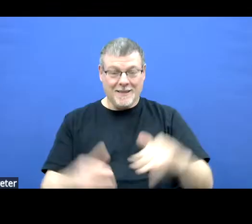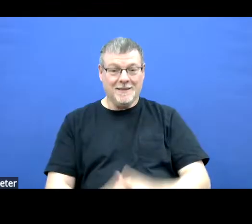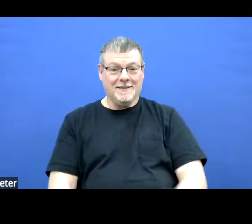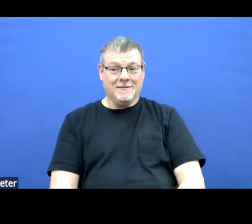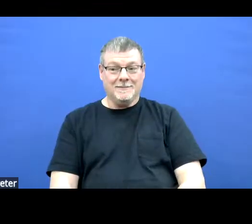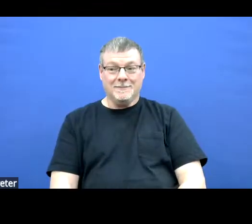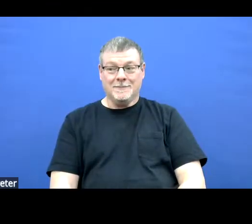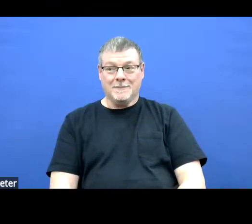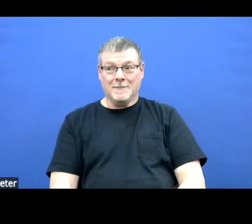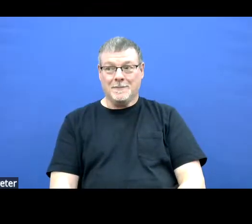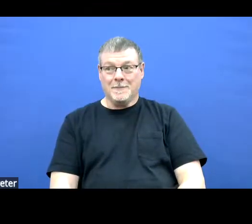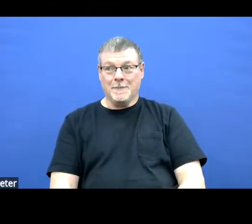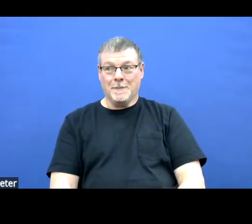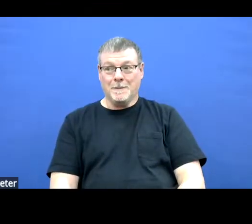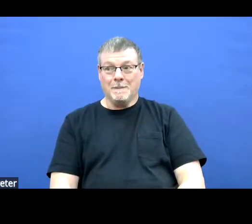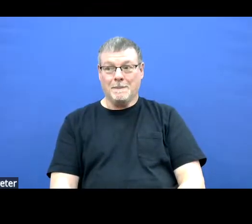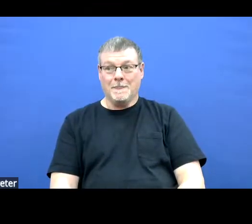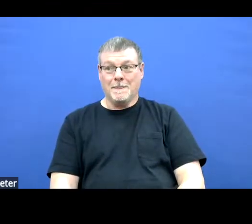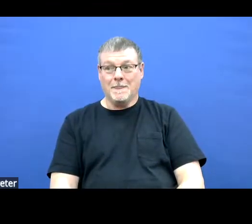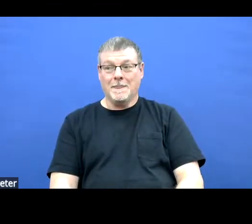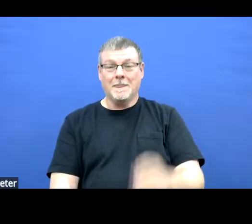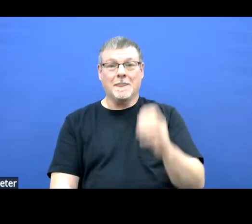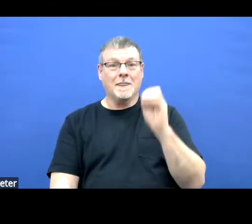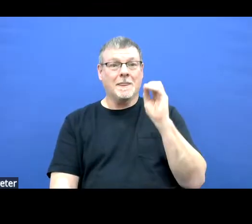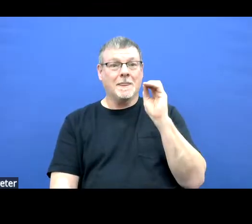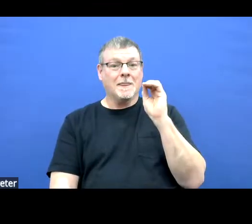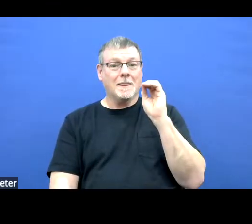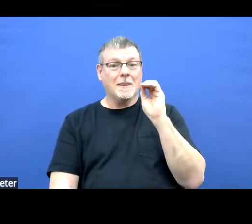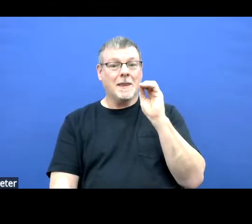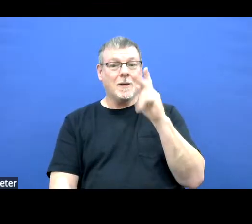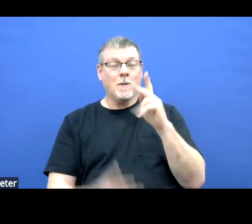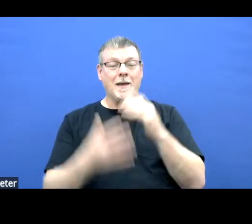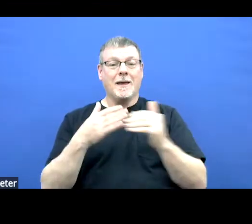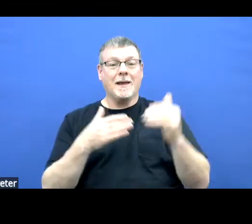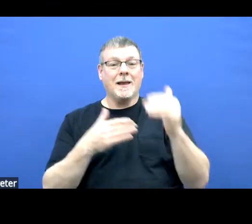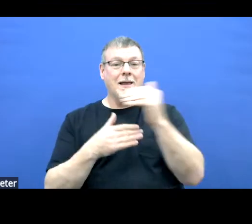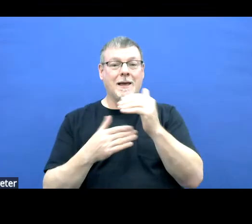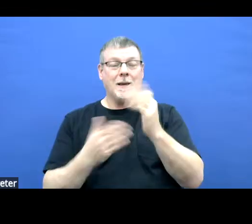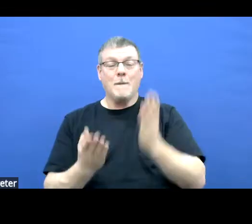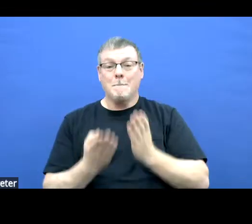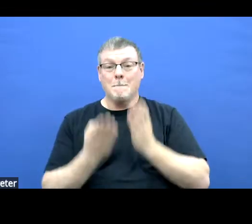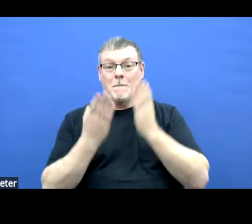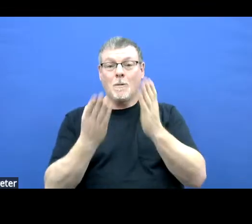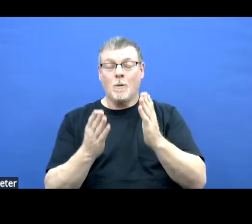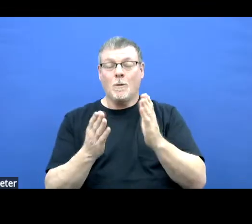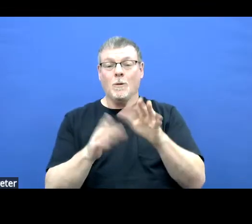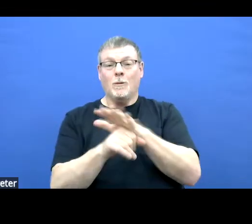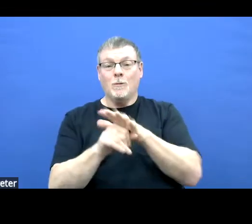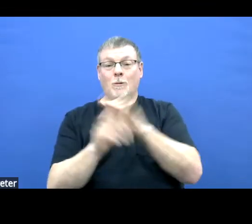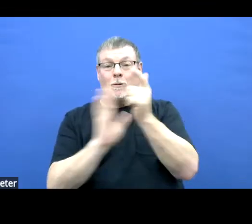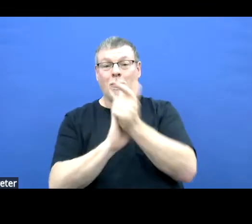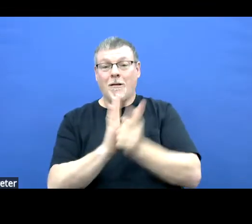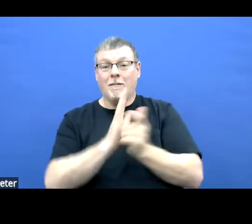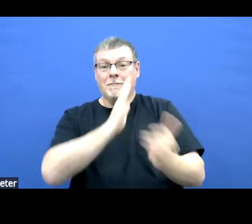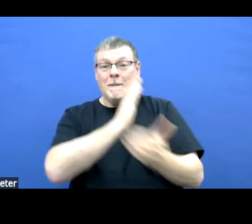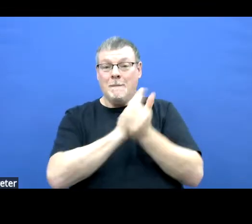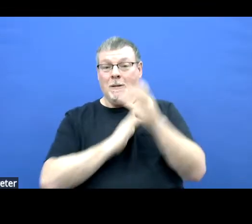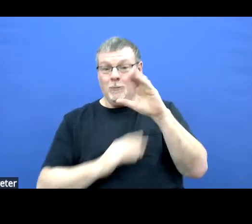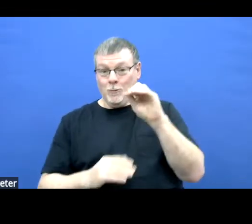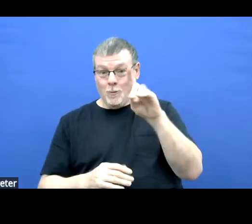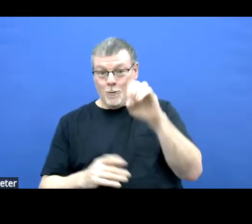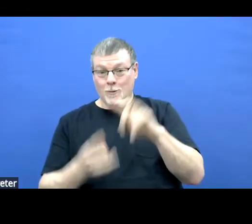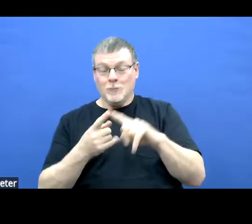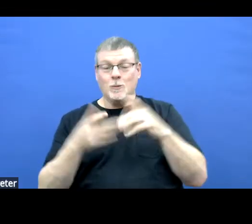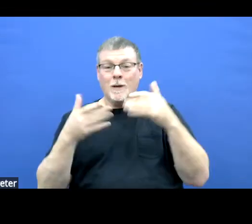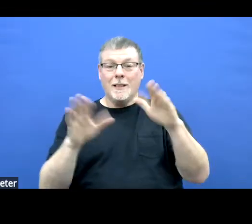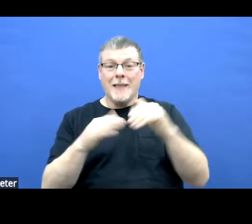Going on. Okay, so next up, we have a proposed local law to amend the town code to allow a